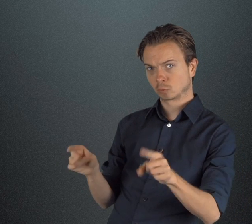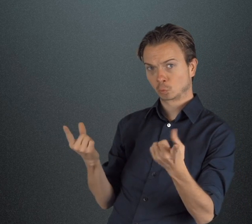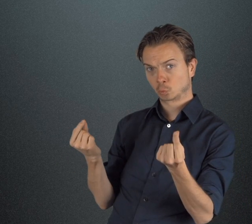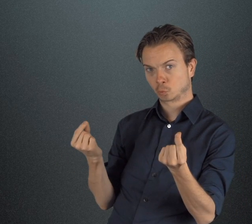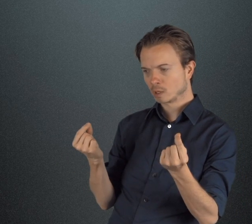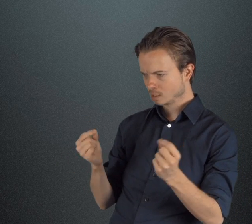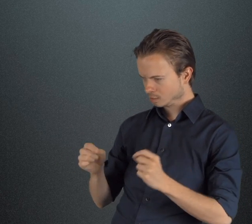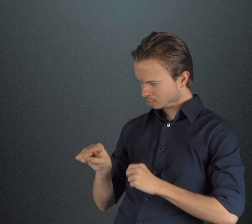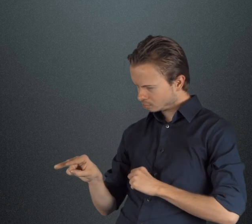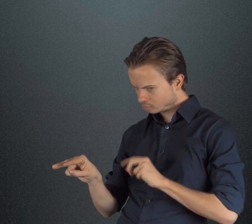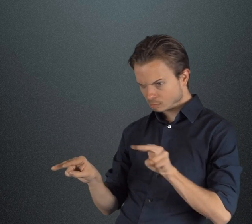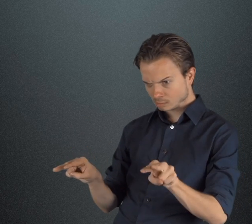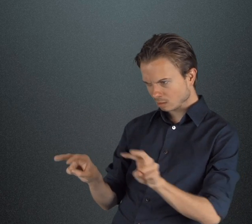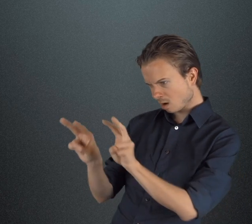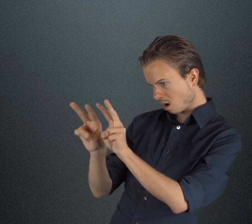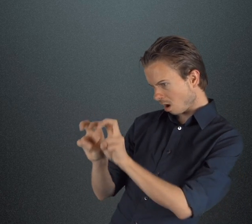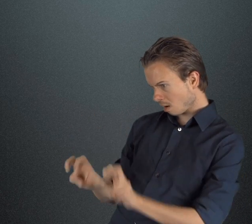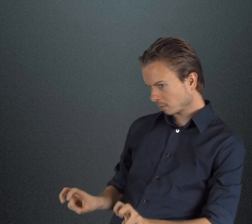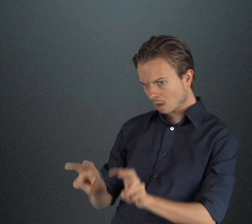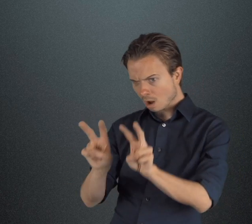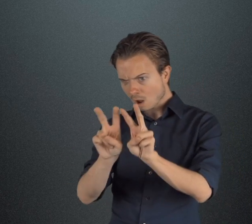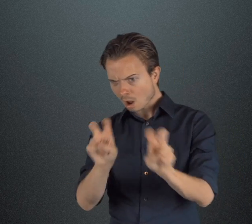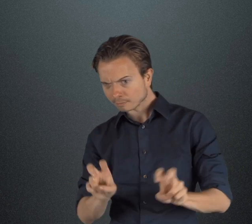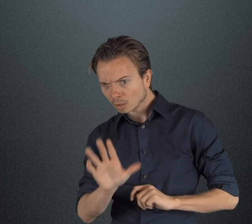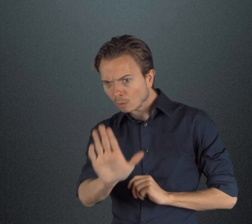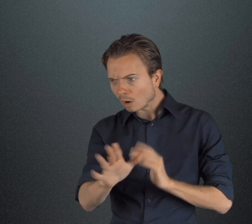use ASL or a sign language mode.